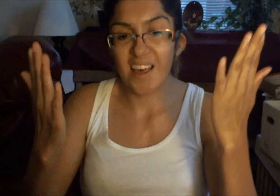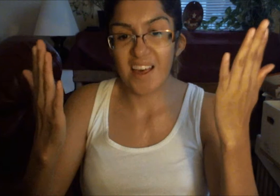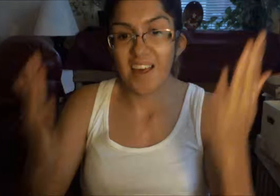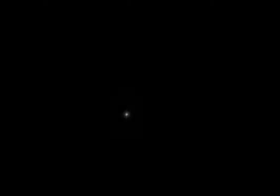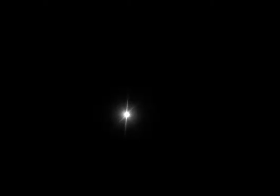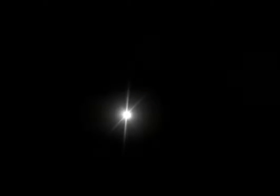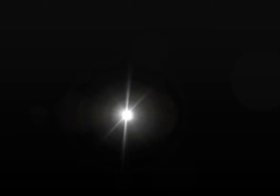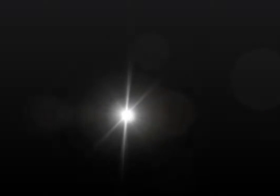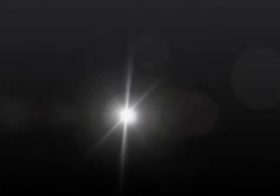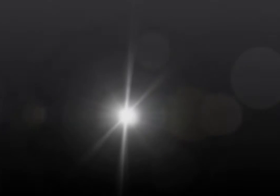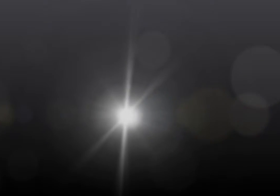easy.